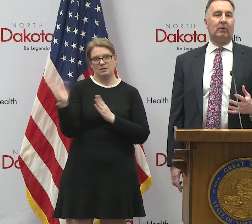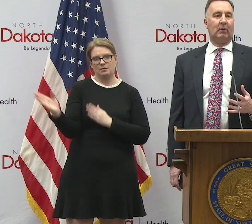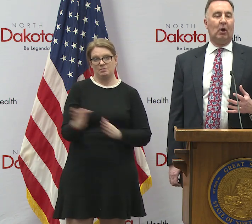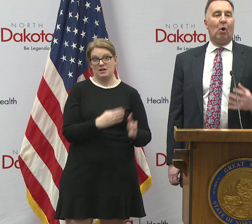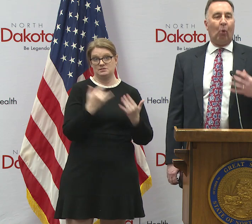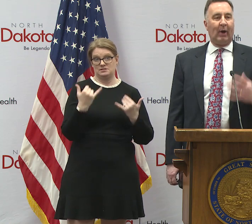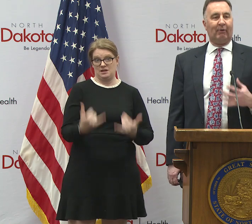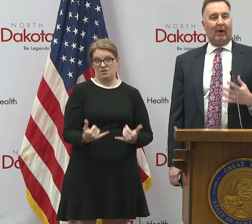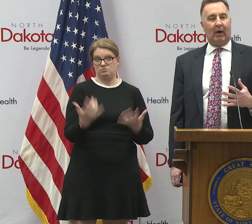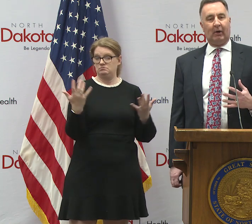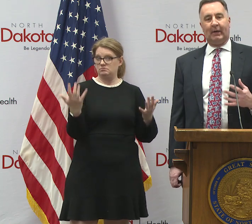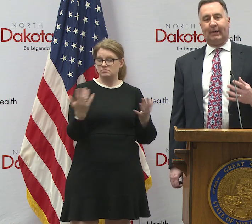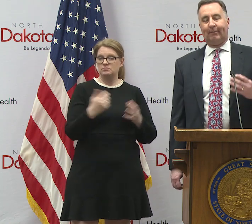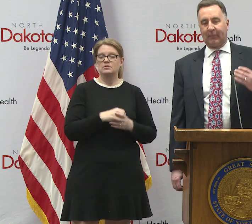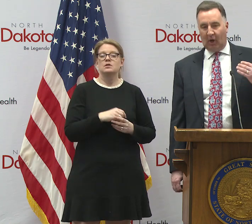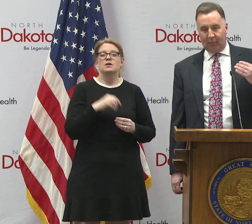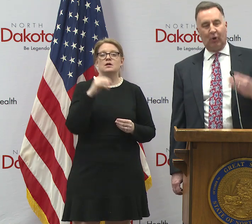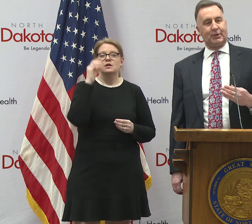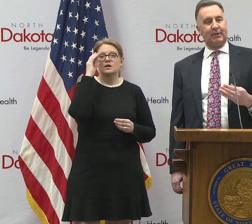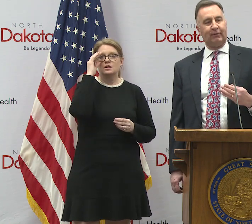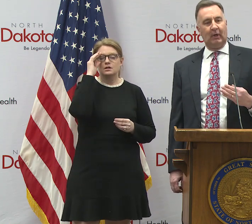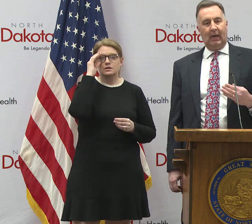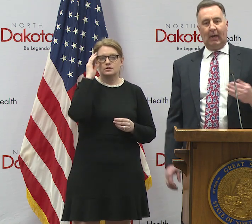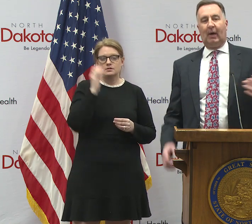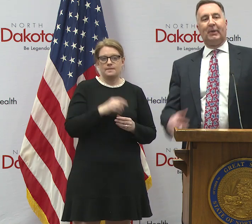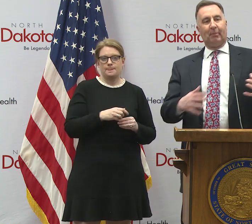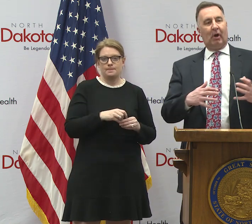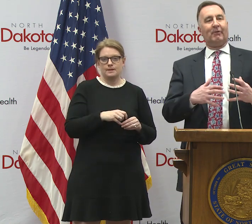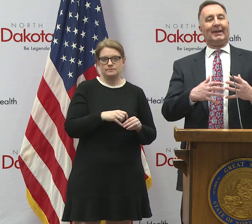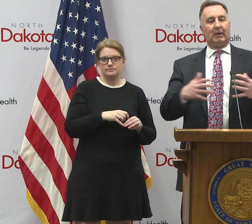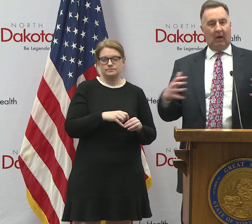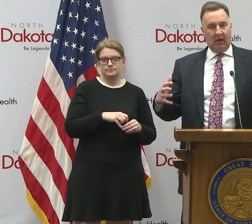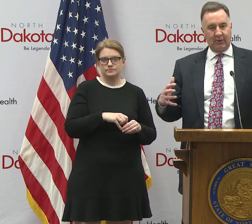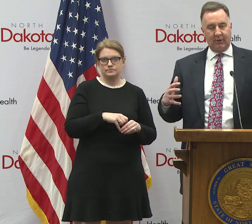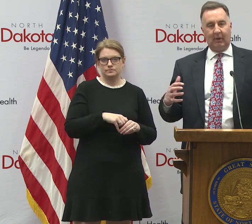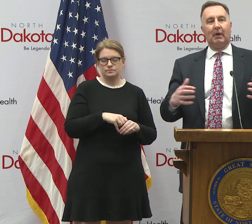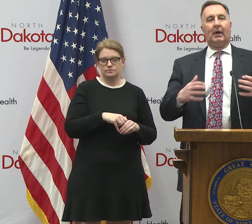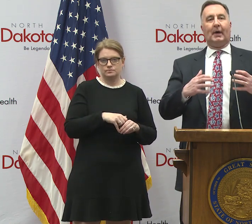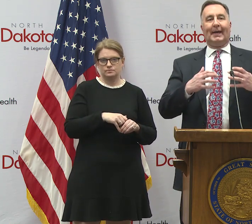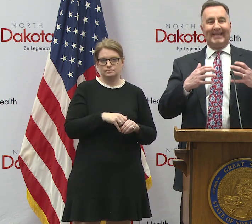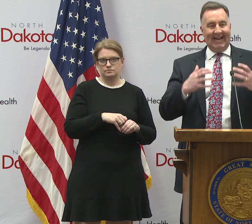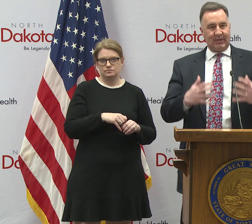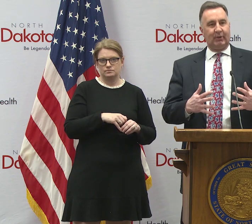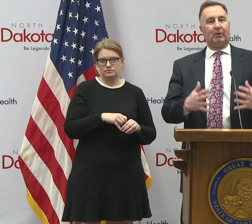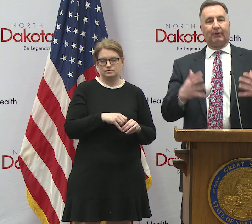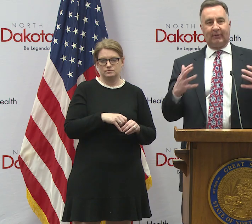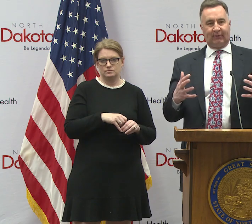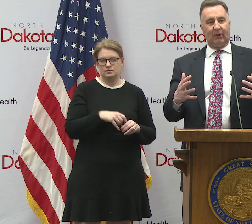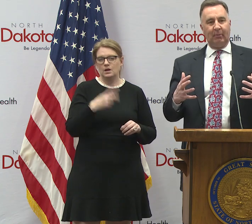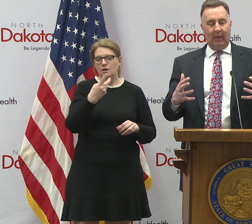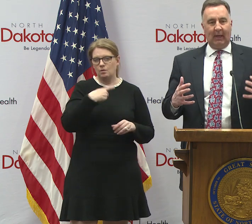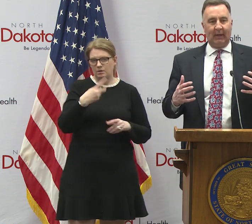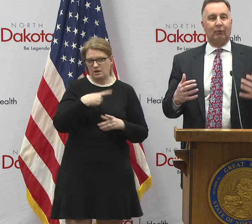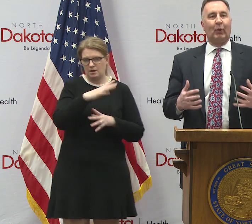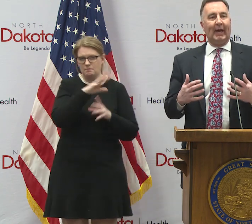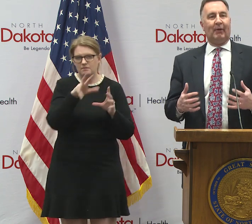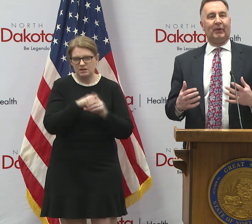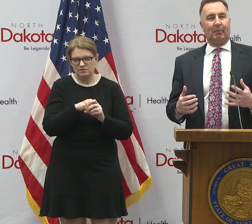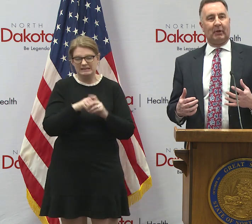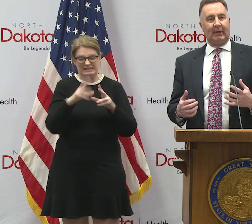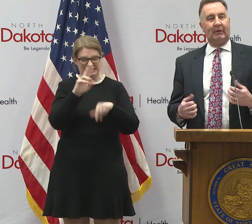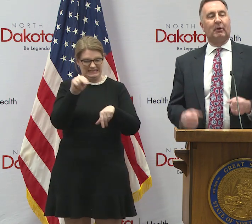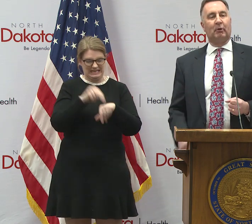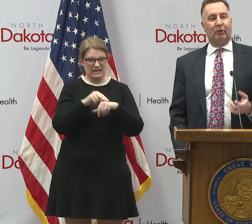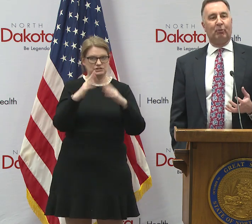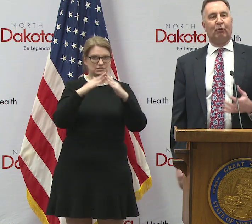right now. One of our approaches, being part of a large national system, is we have